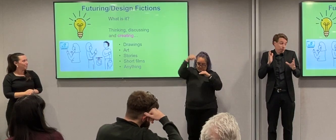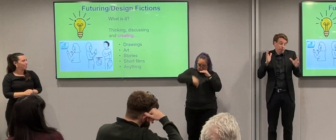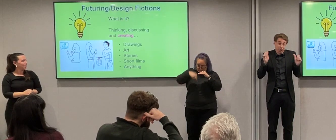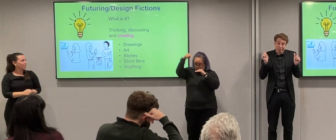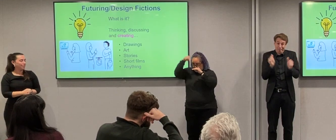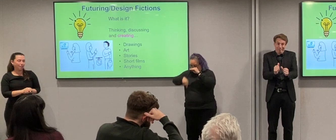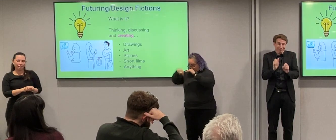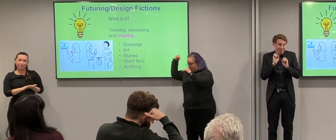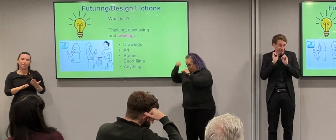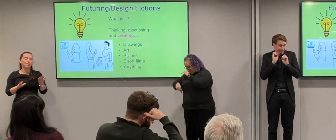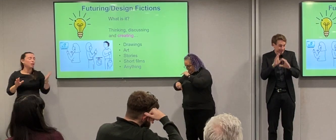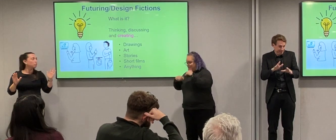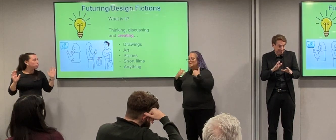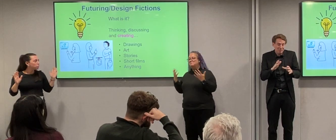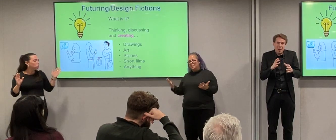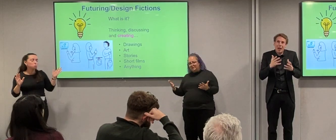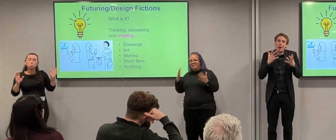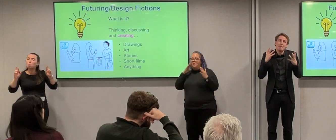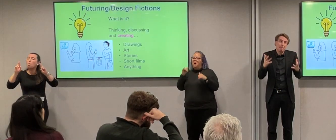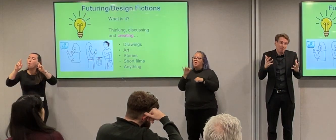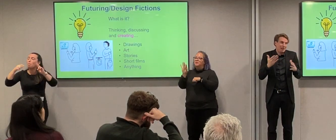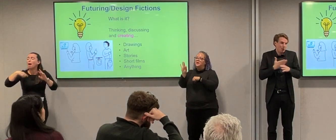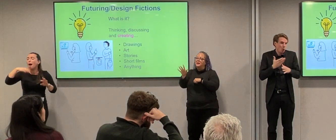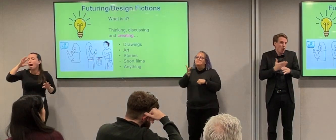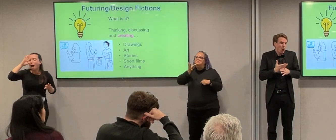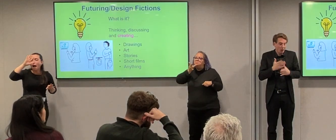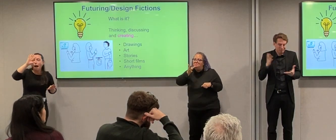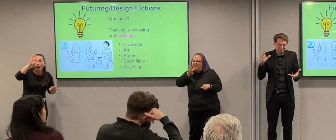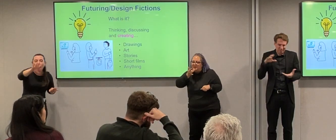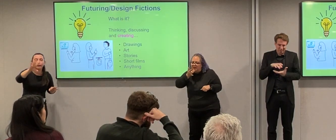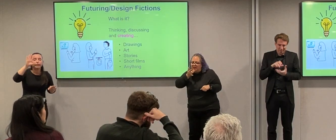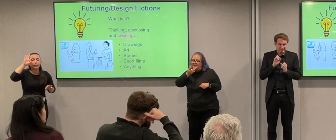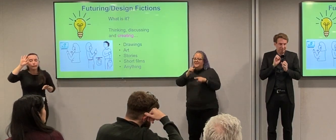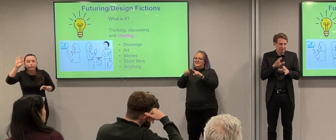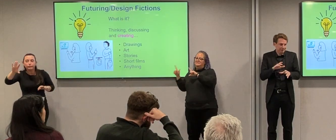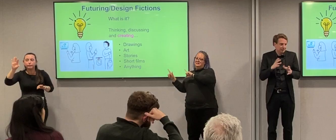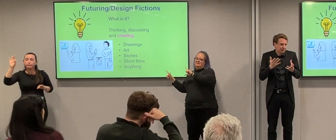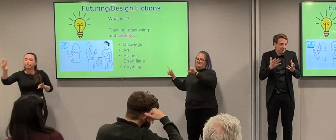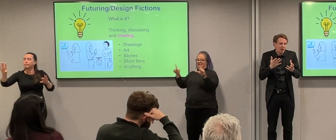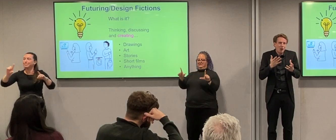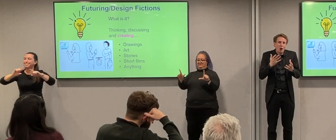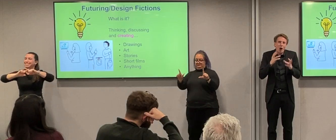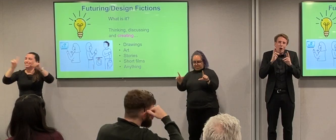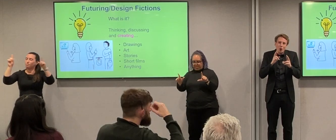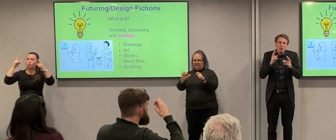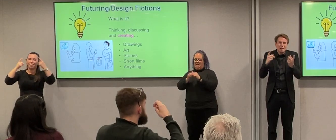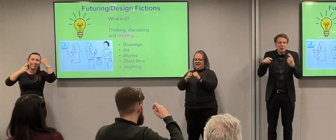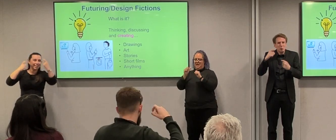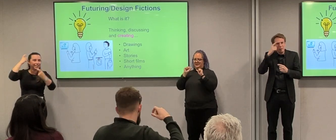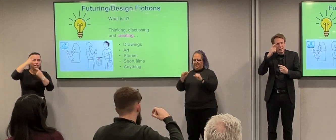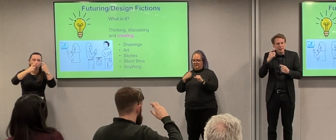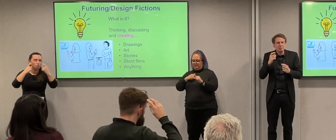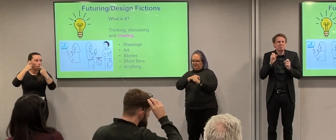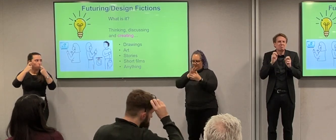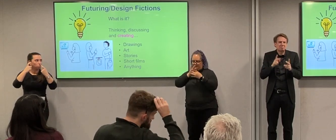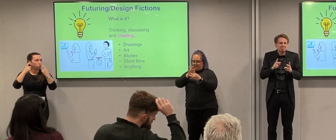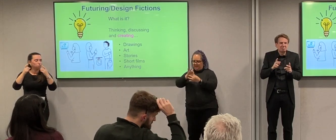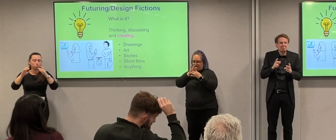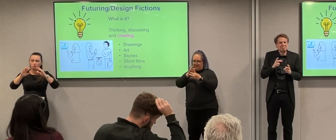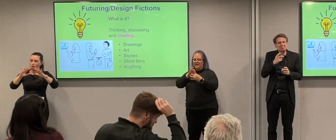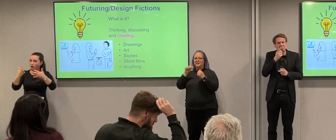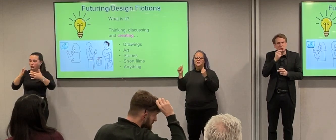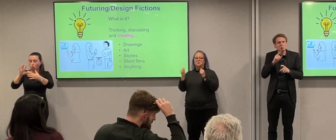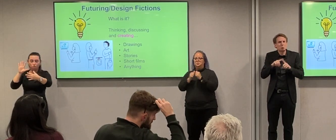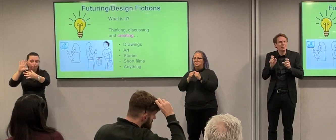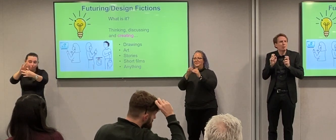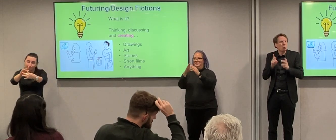that gives you just a bit to think about, a different lens on how we might engage with